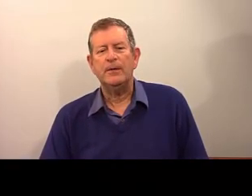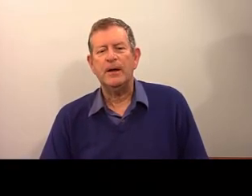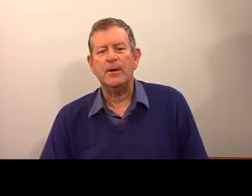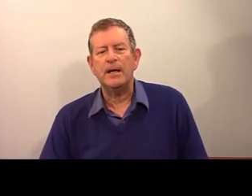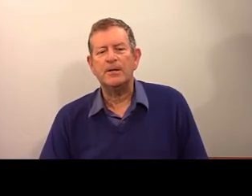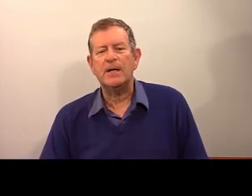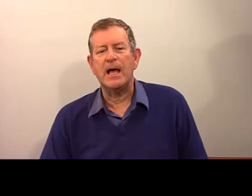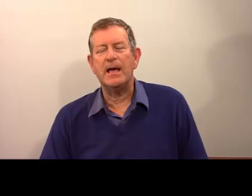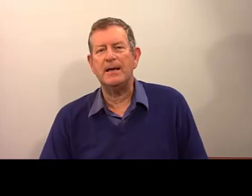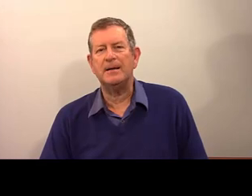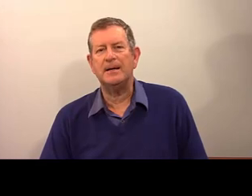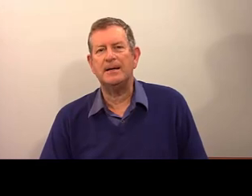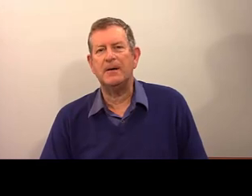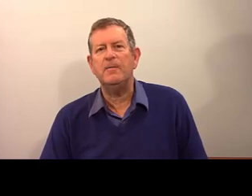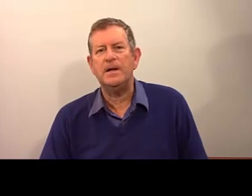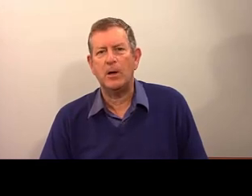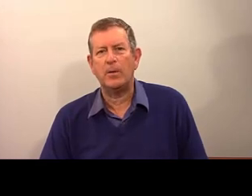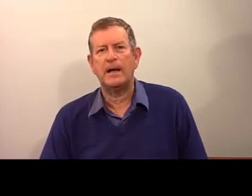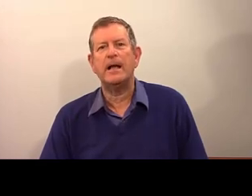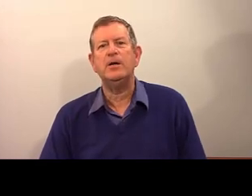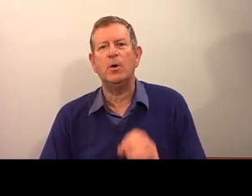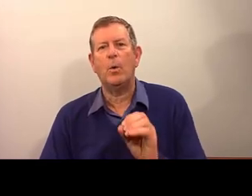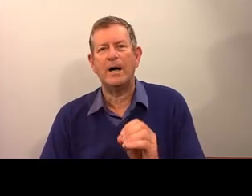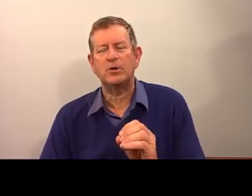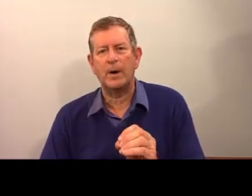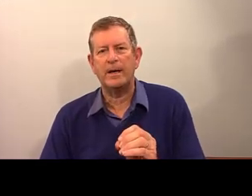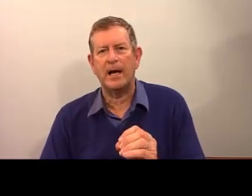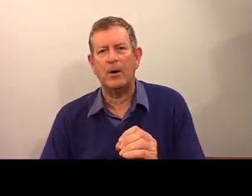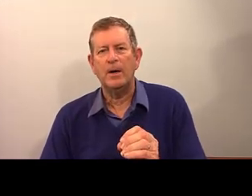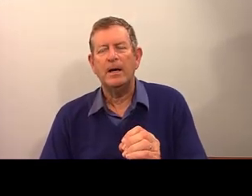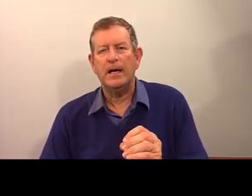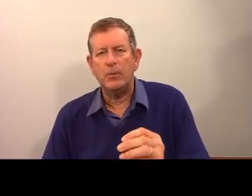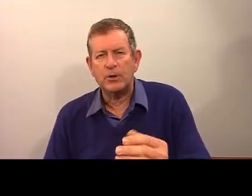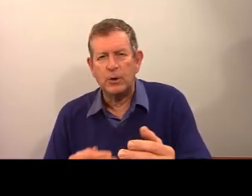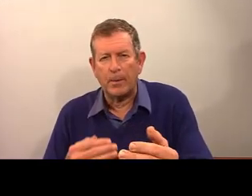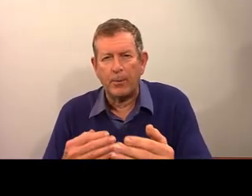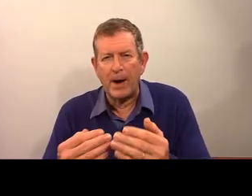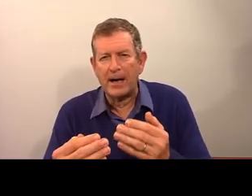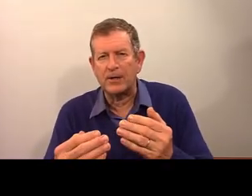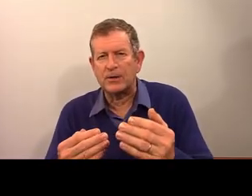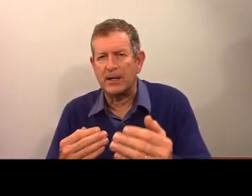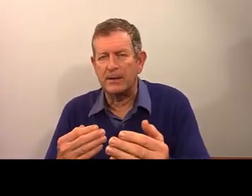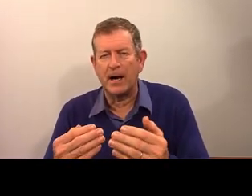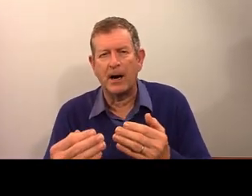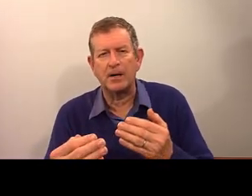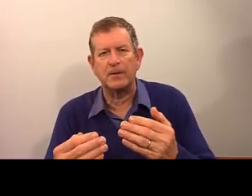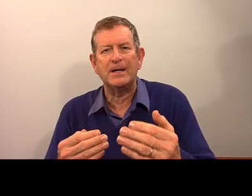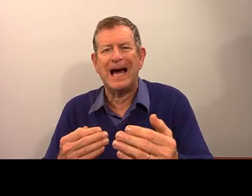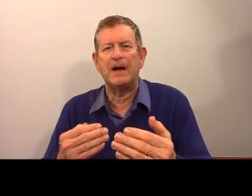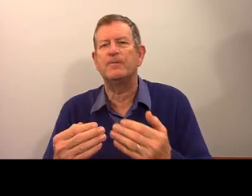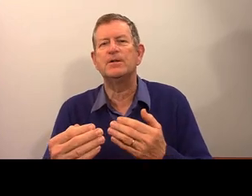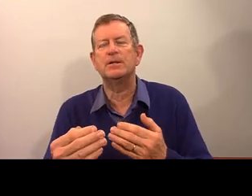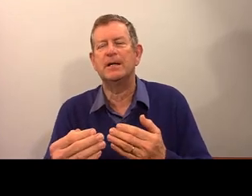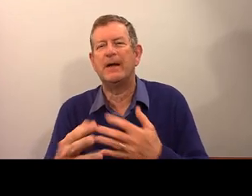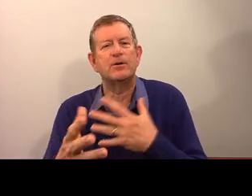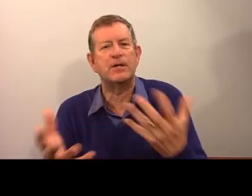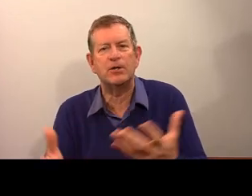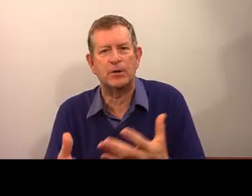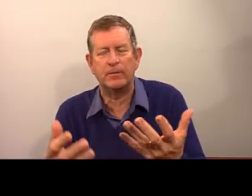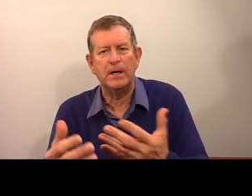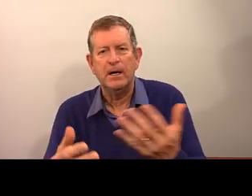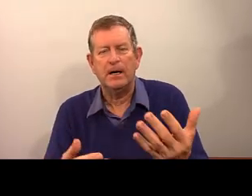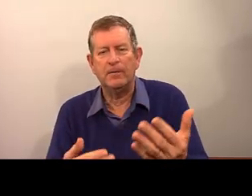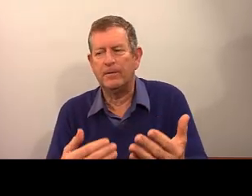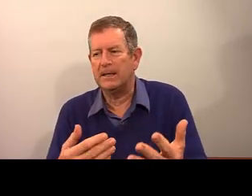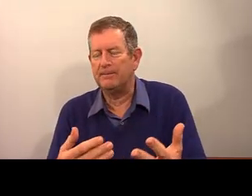section, there is a video that I'd like you to watch right now in which you're practicing the art of